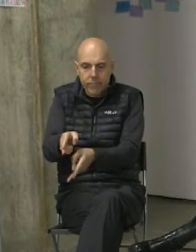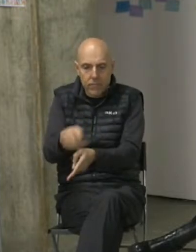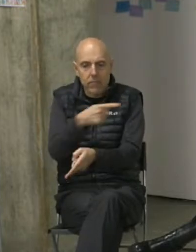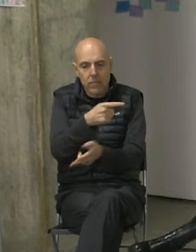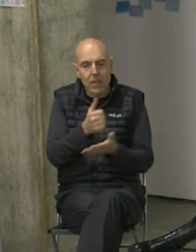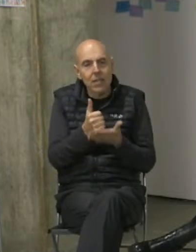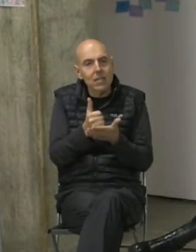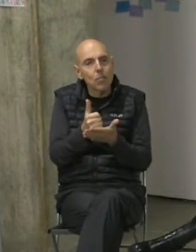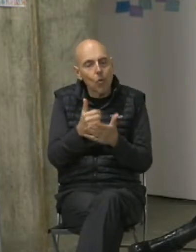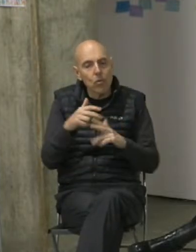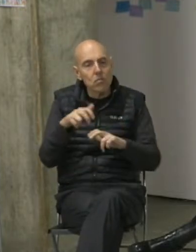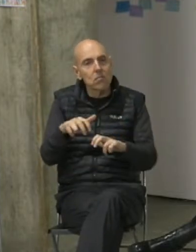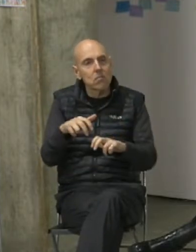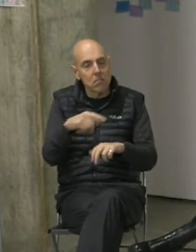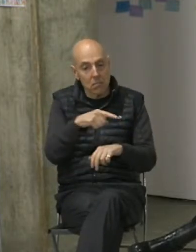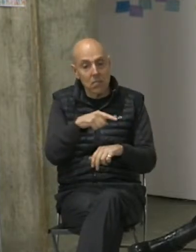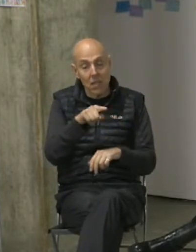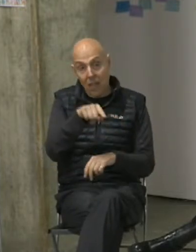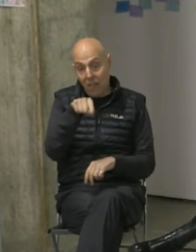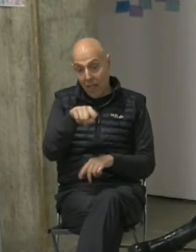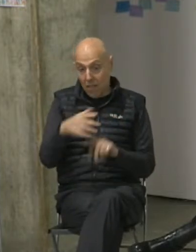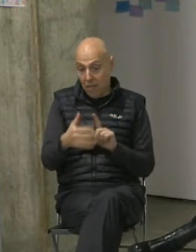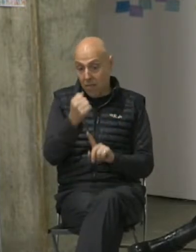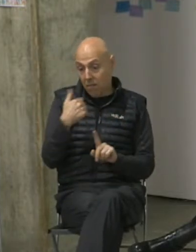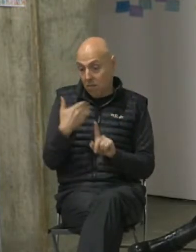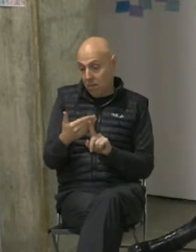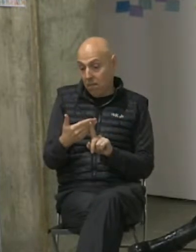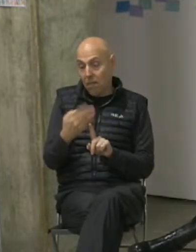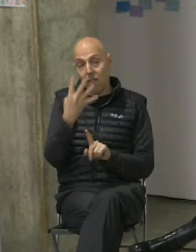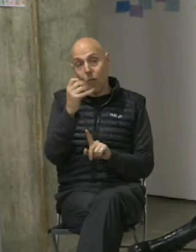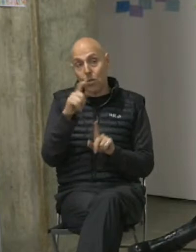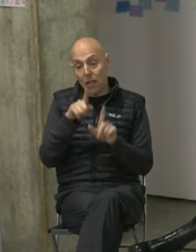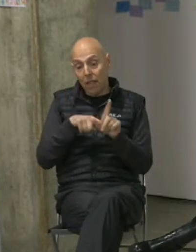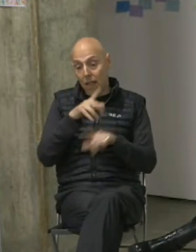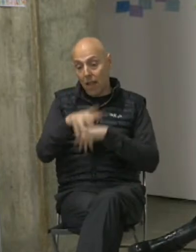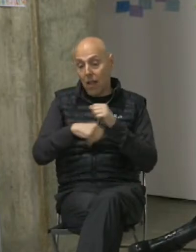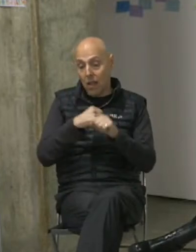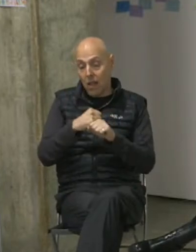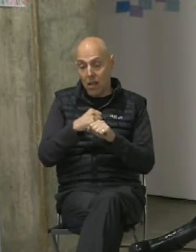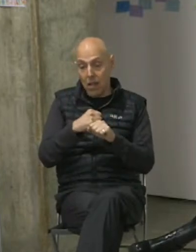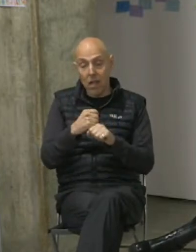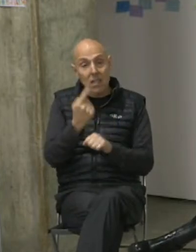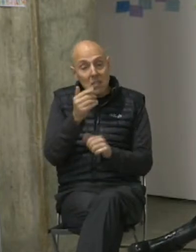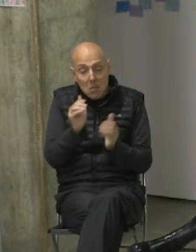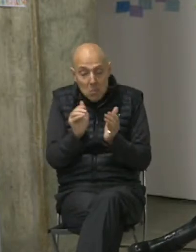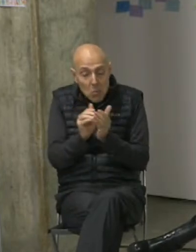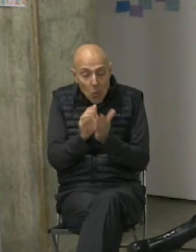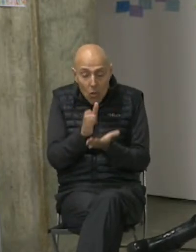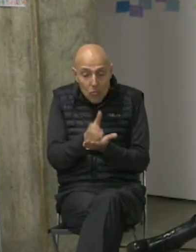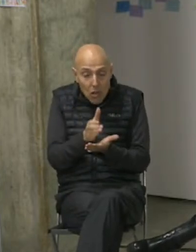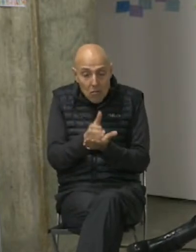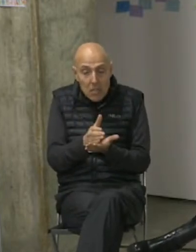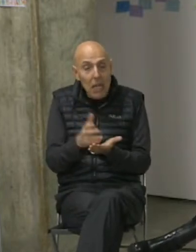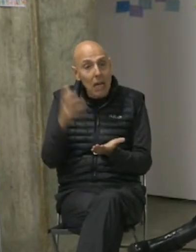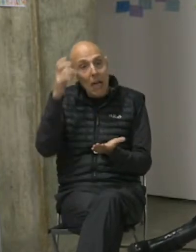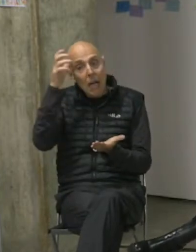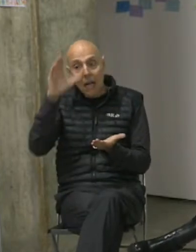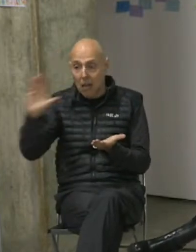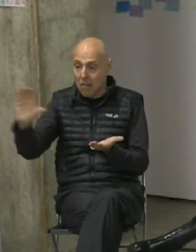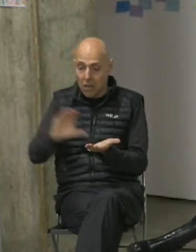just celebrated their 40th year. A wonderful charity, very small, don't accept state